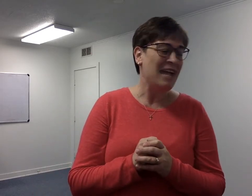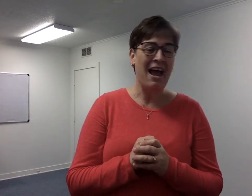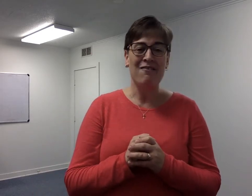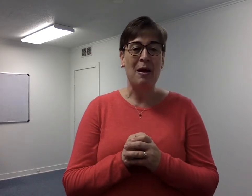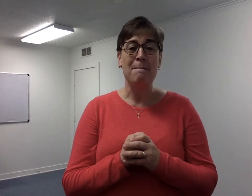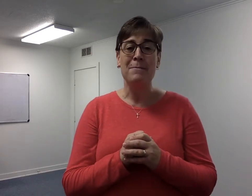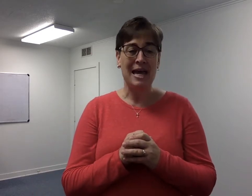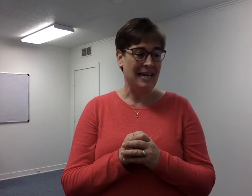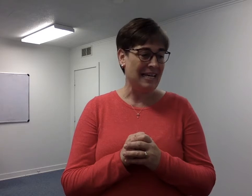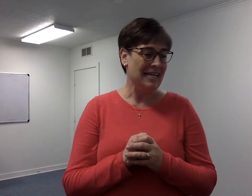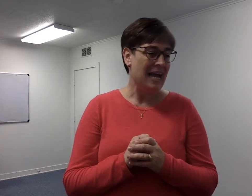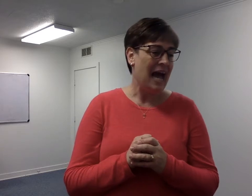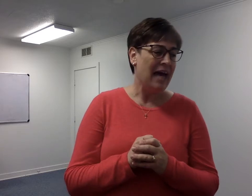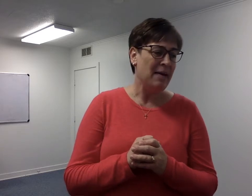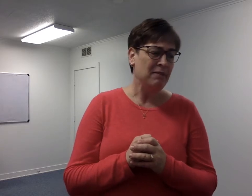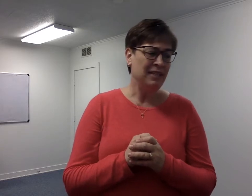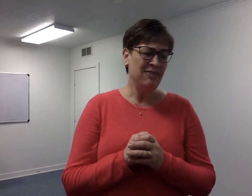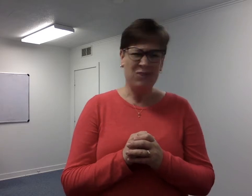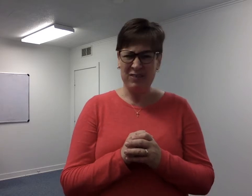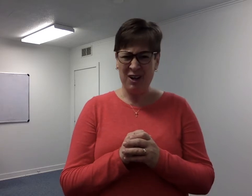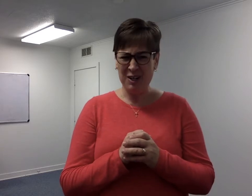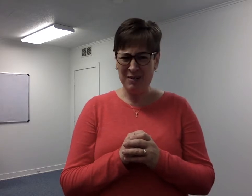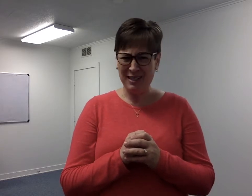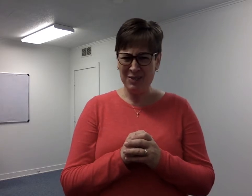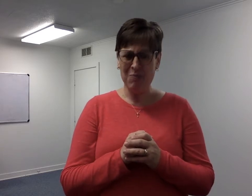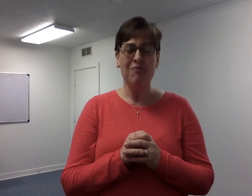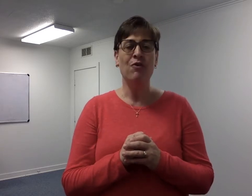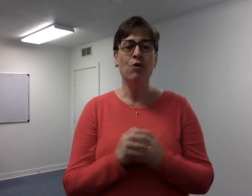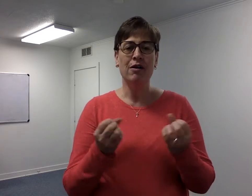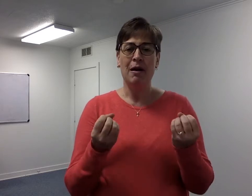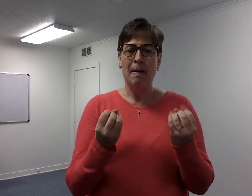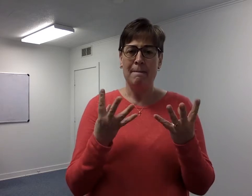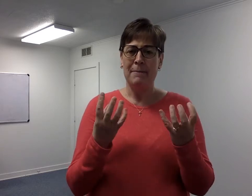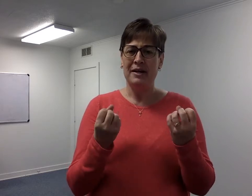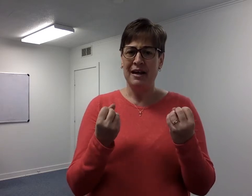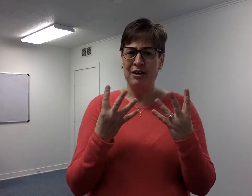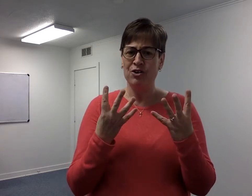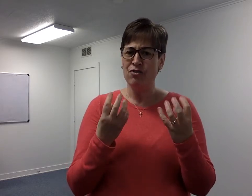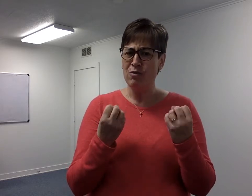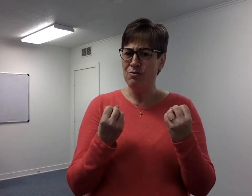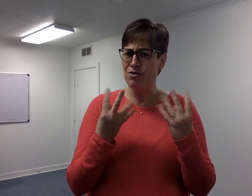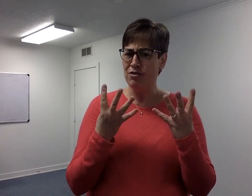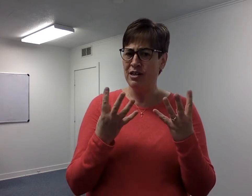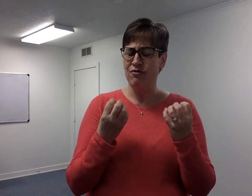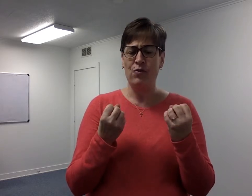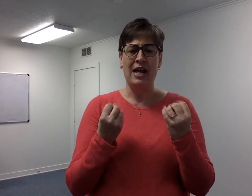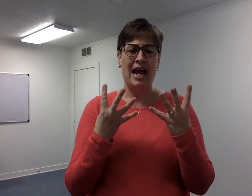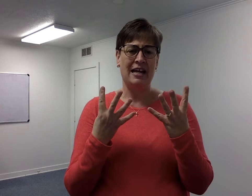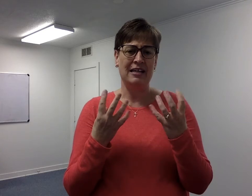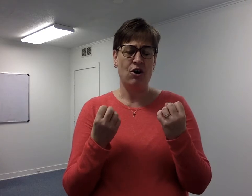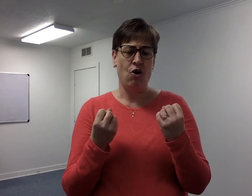have many, and I believe we've talked about this one before, but I couldn't remember if we had it